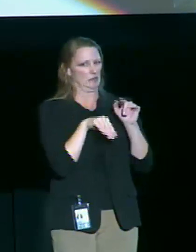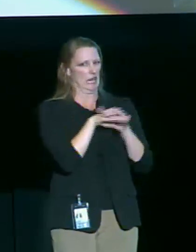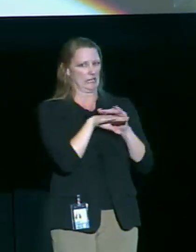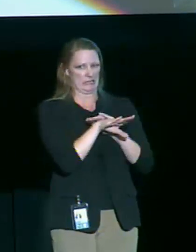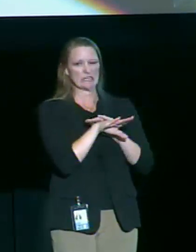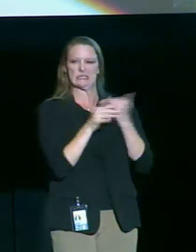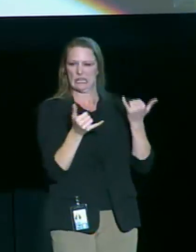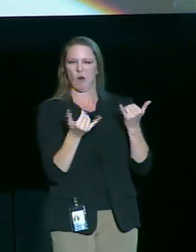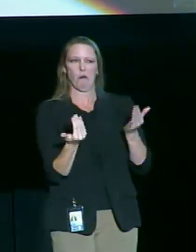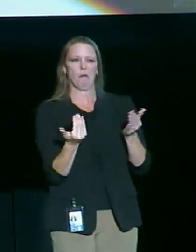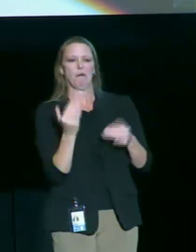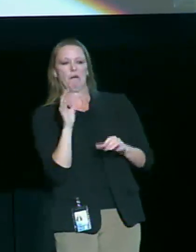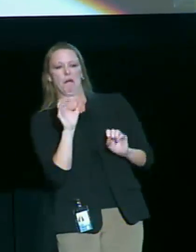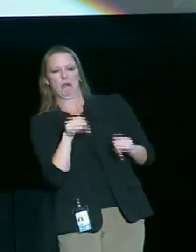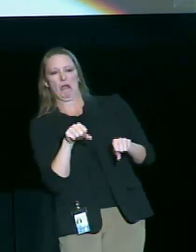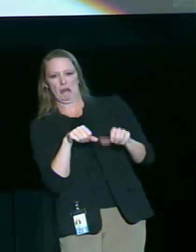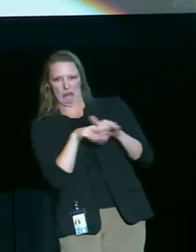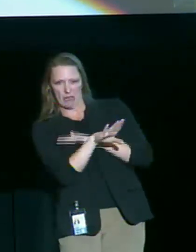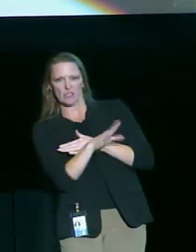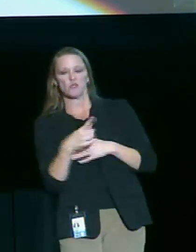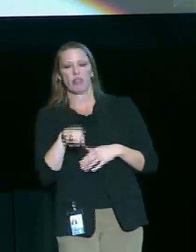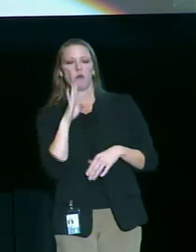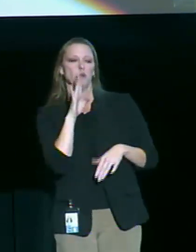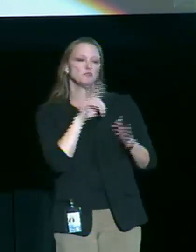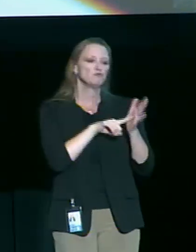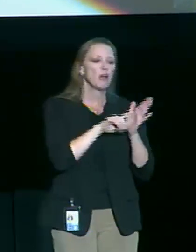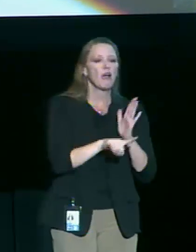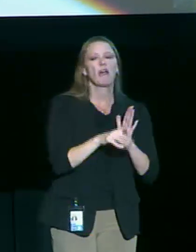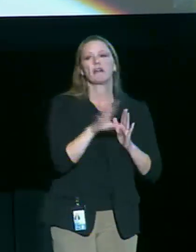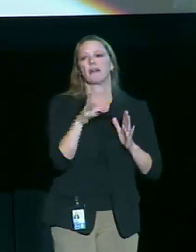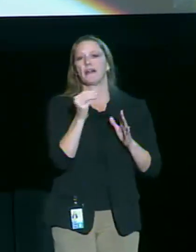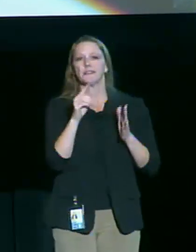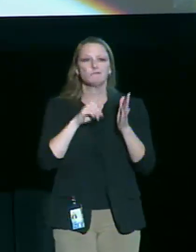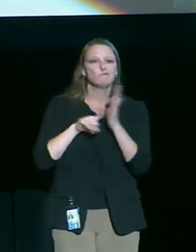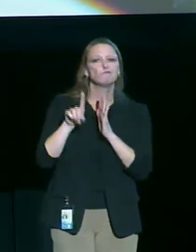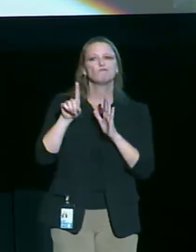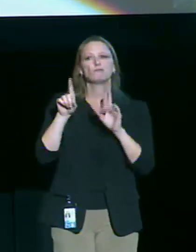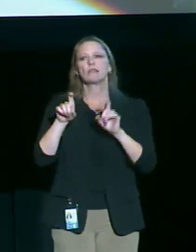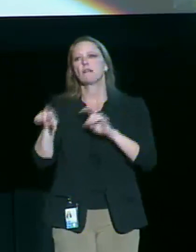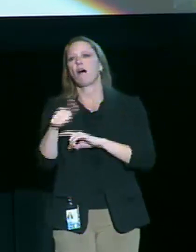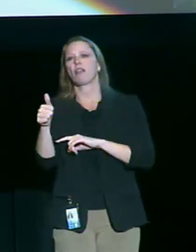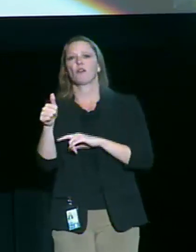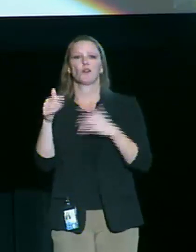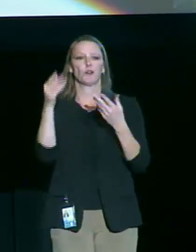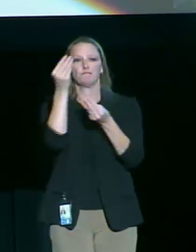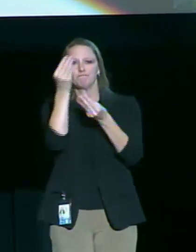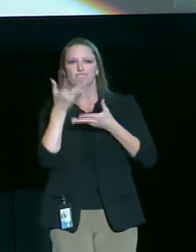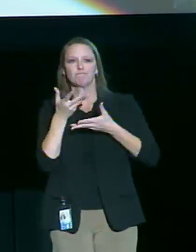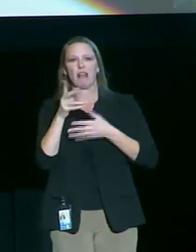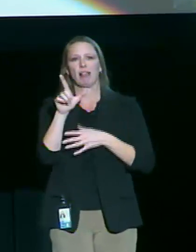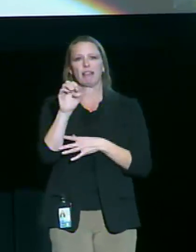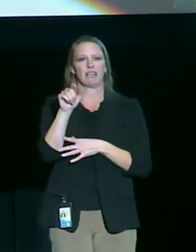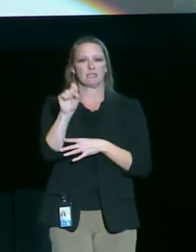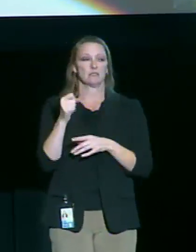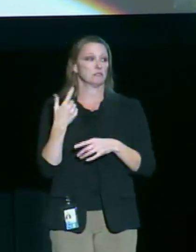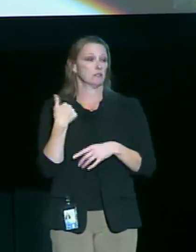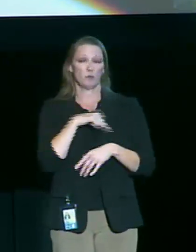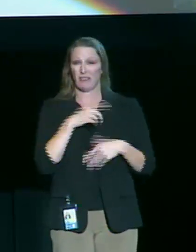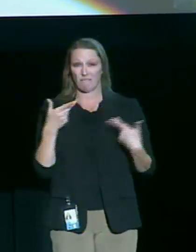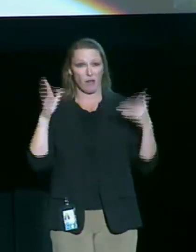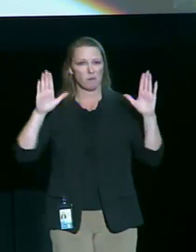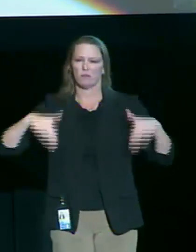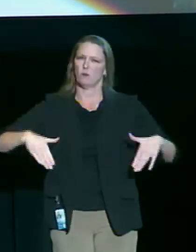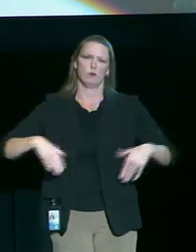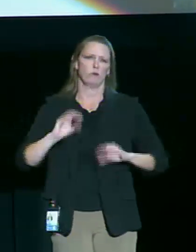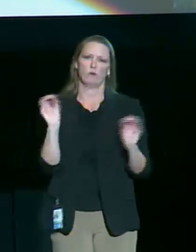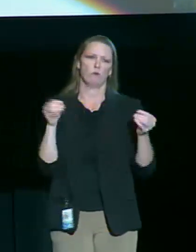checking any other leads that come in. And we're not going to give up on this search at this point. We're still looking